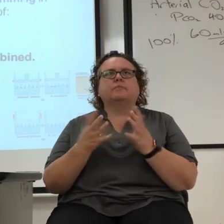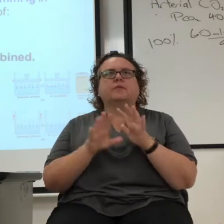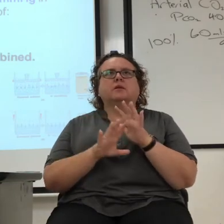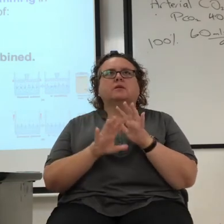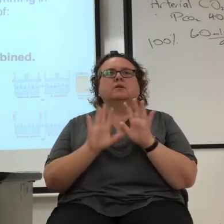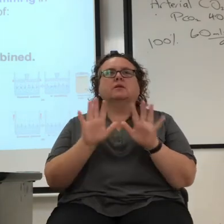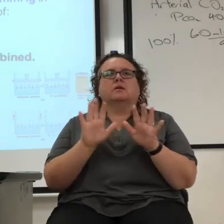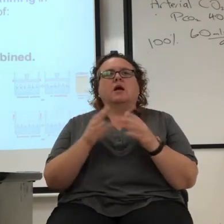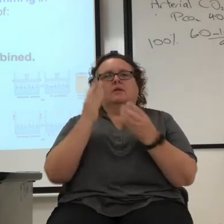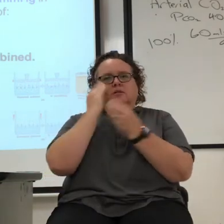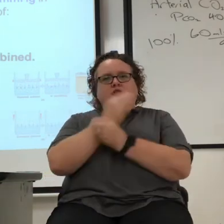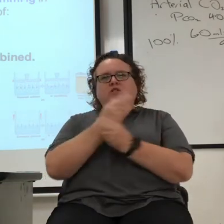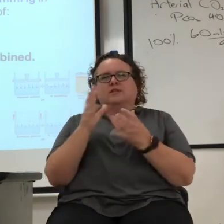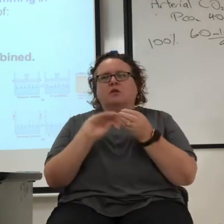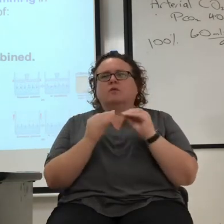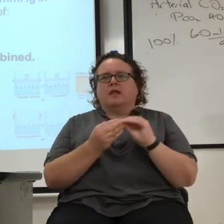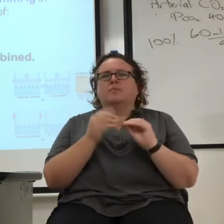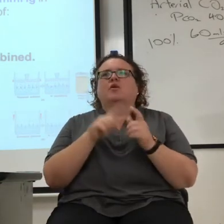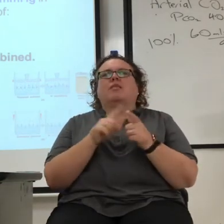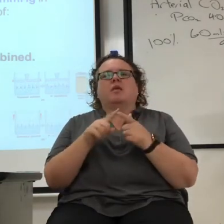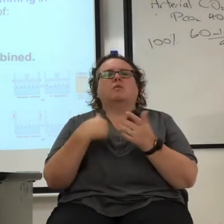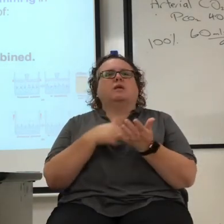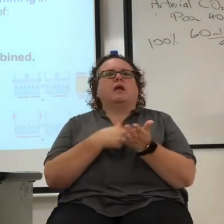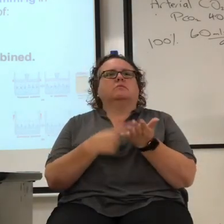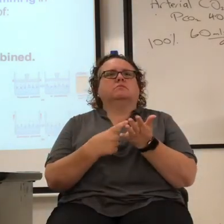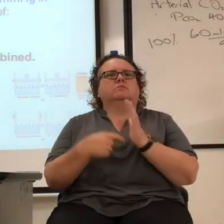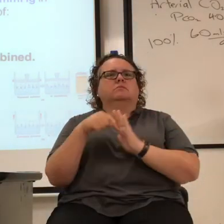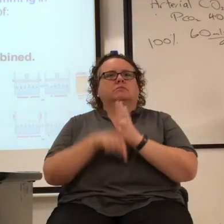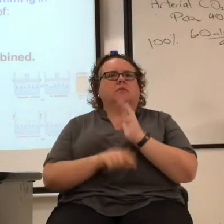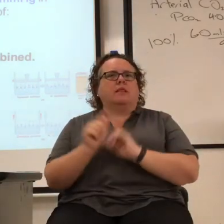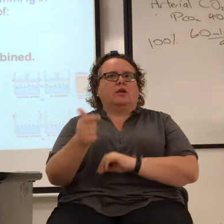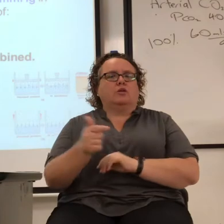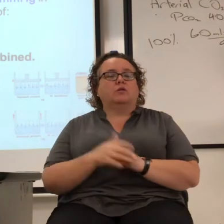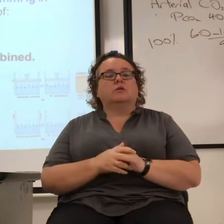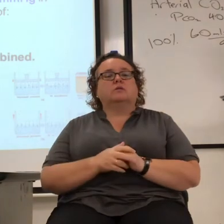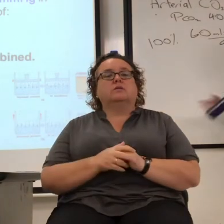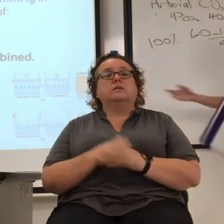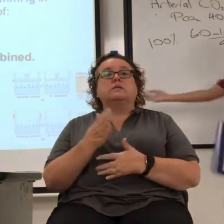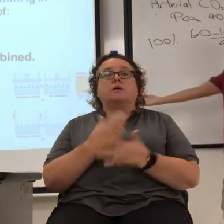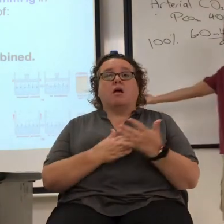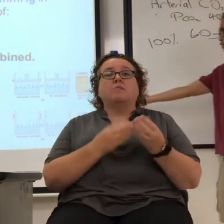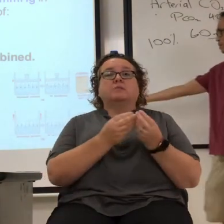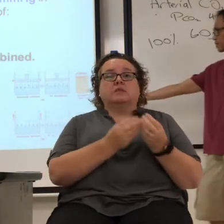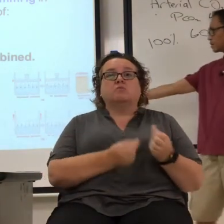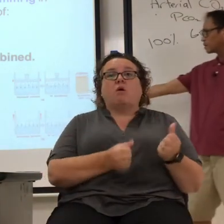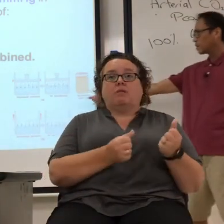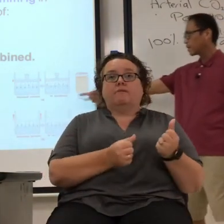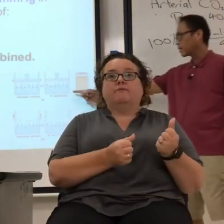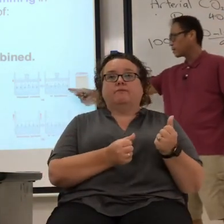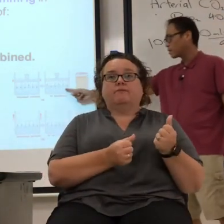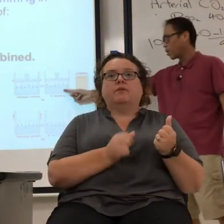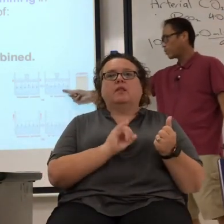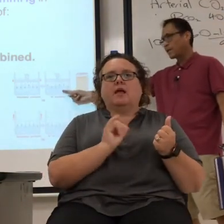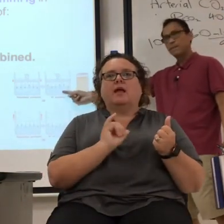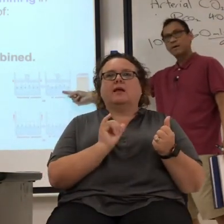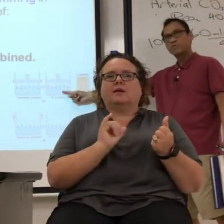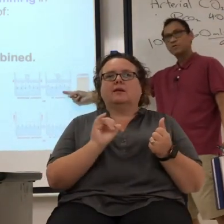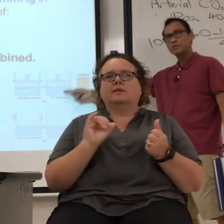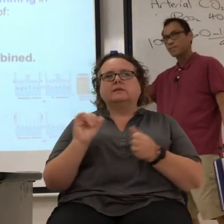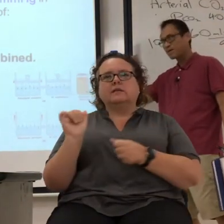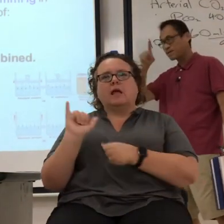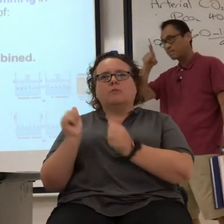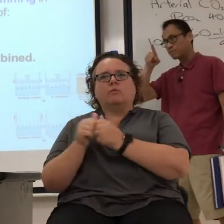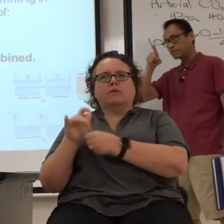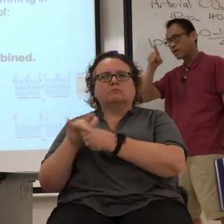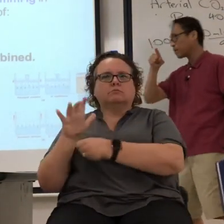let me just give you the numbers and we'll talk about that later. All right, you have some of it dissolved, like in carbonated